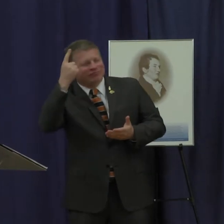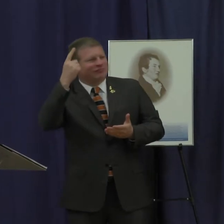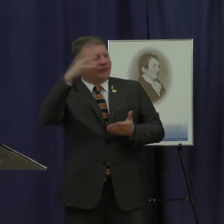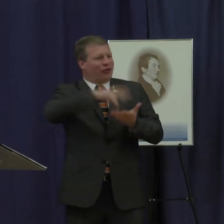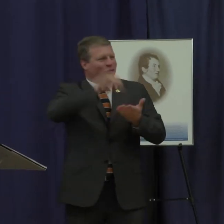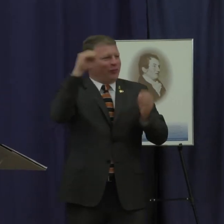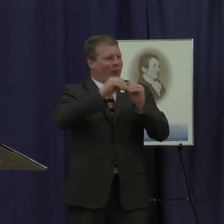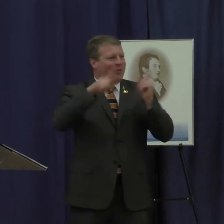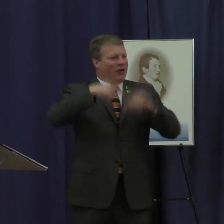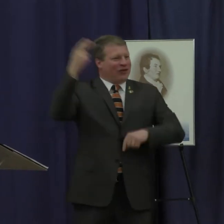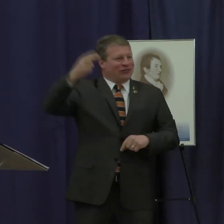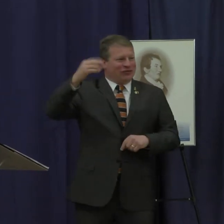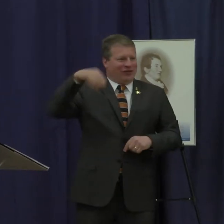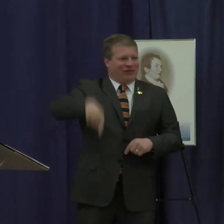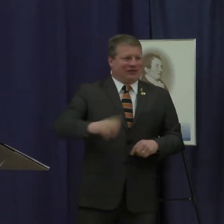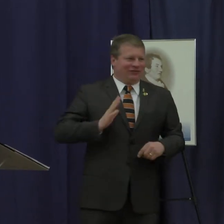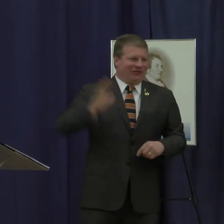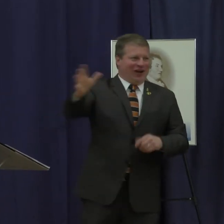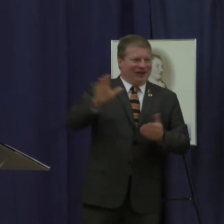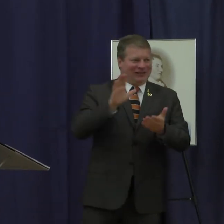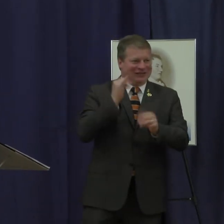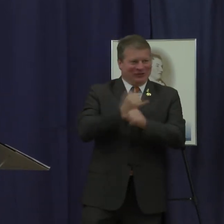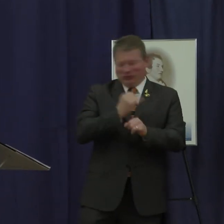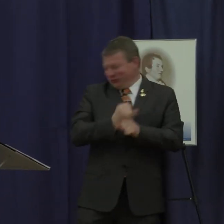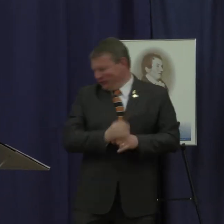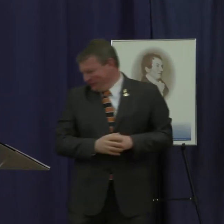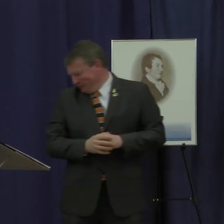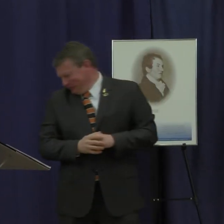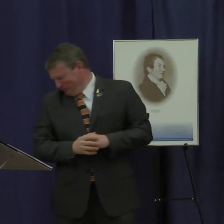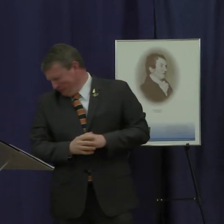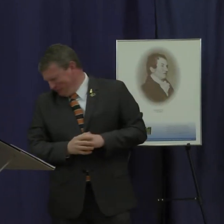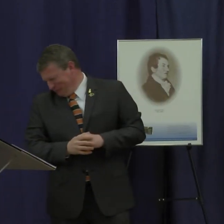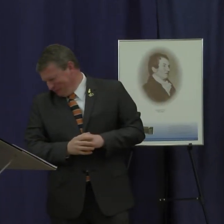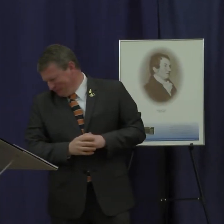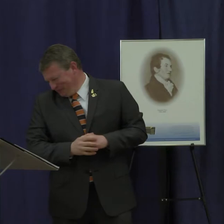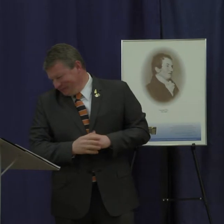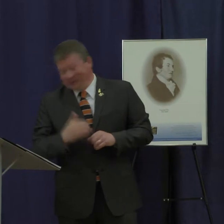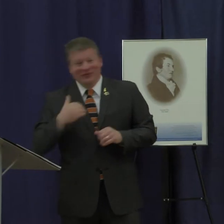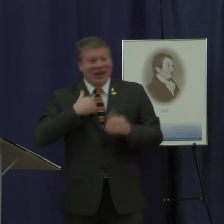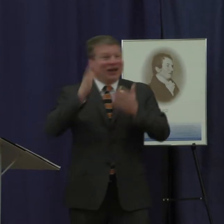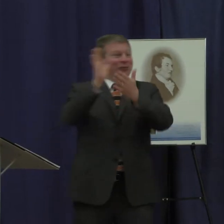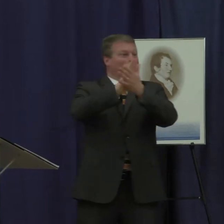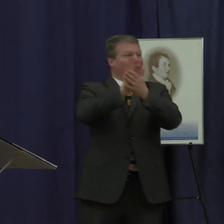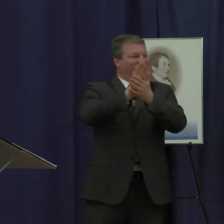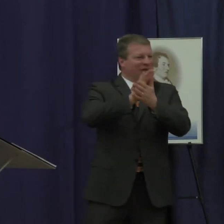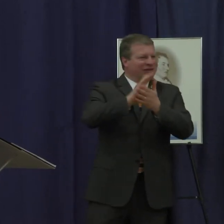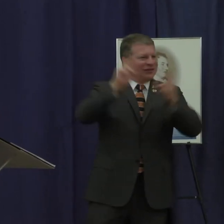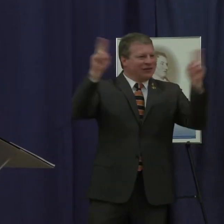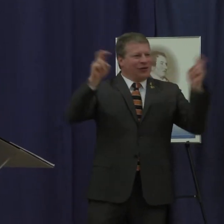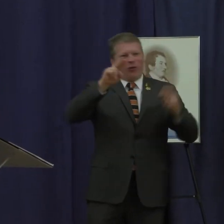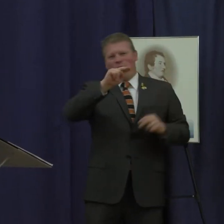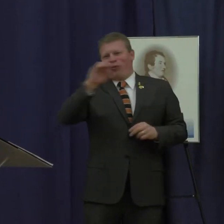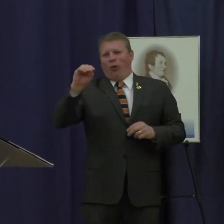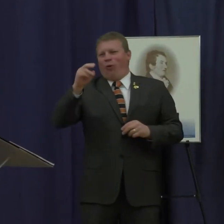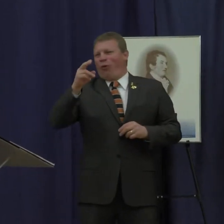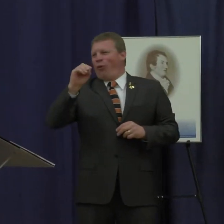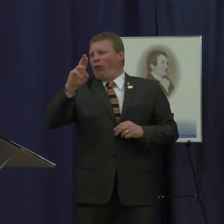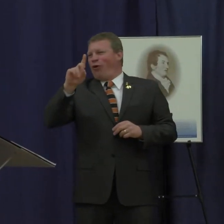museum and helped the students understand more about the history of this fine institution. We had